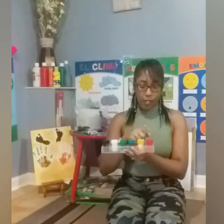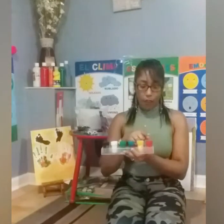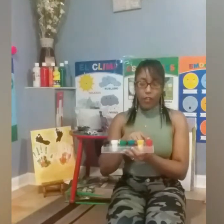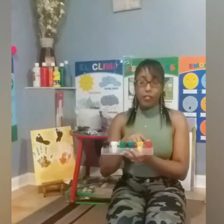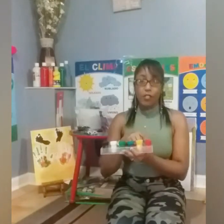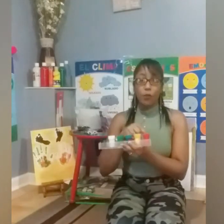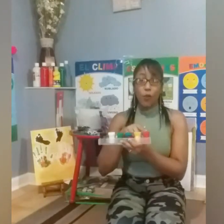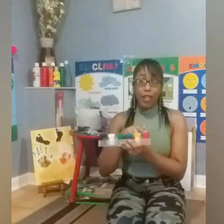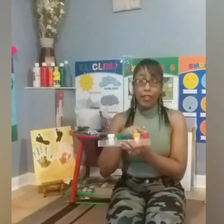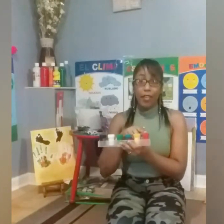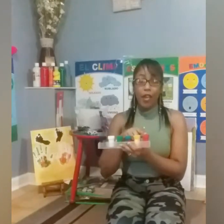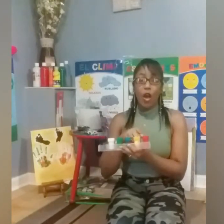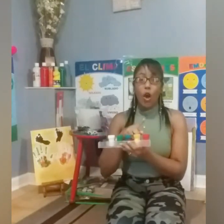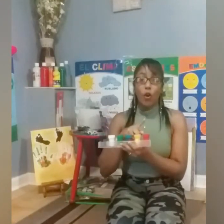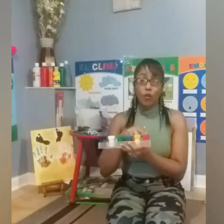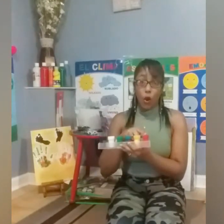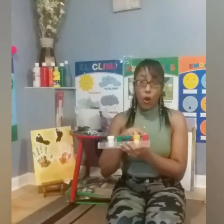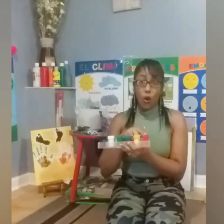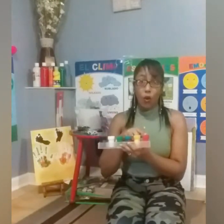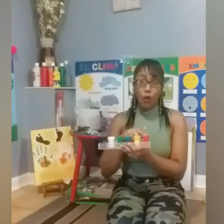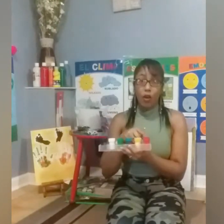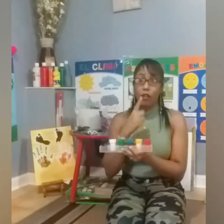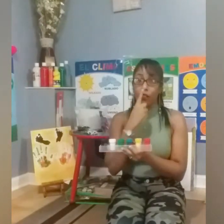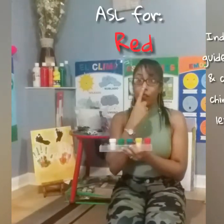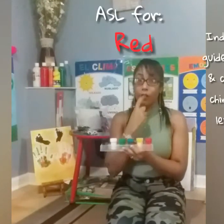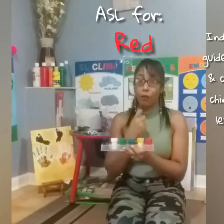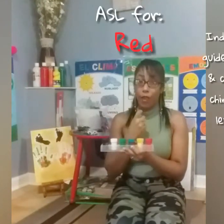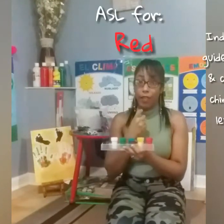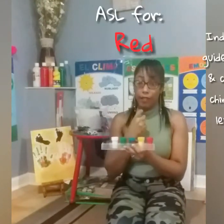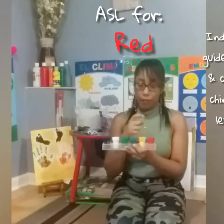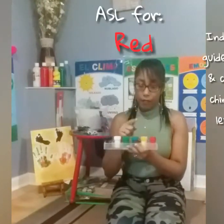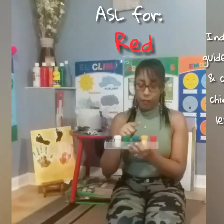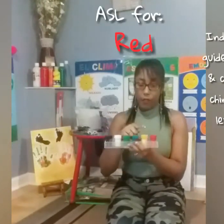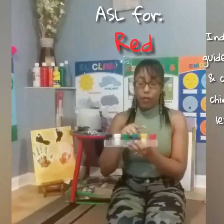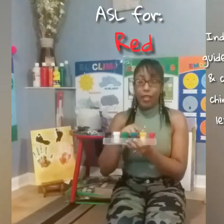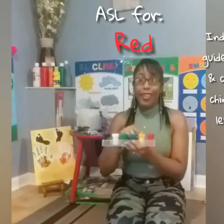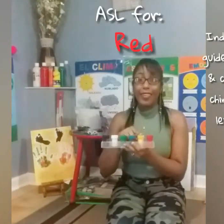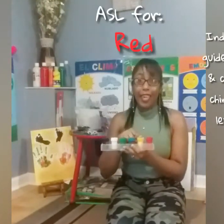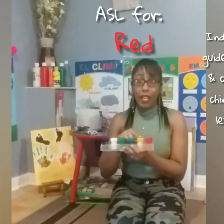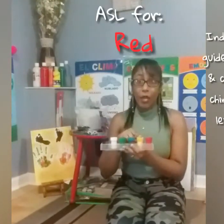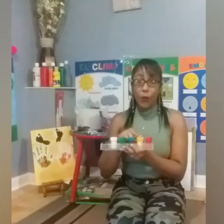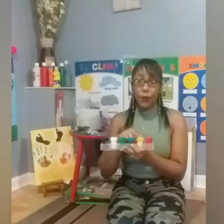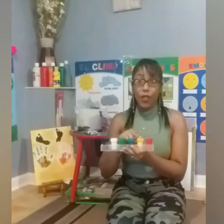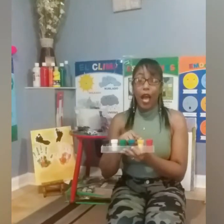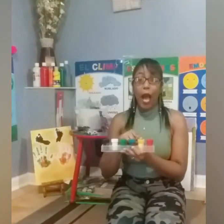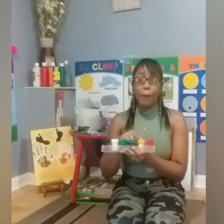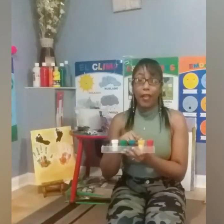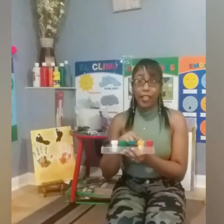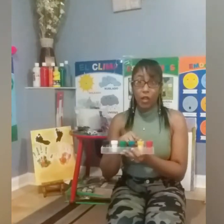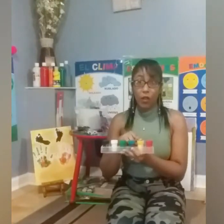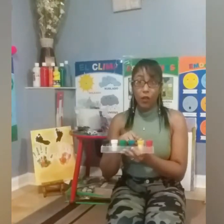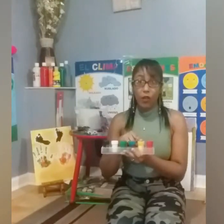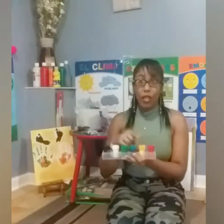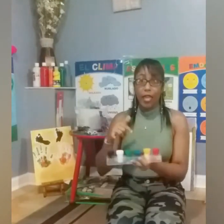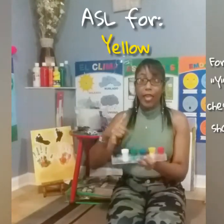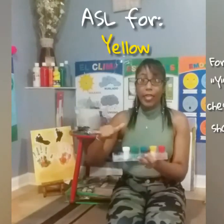for instance, red, rojo, red. Yellow, amarillo,